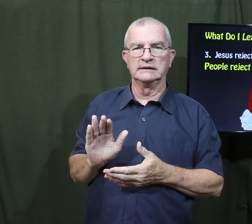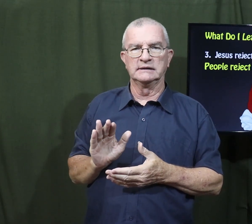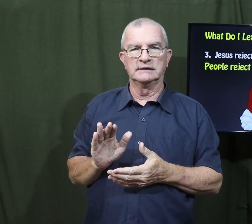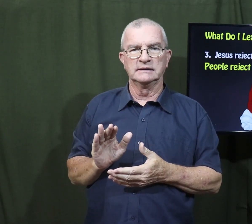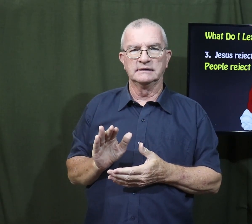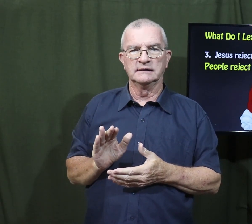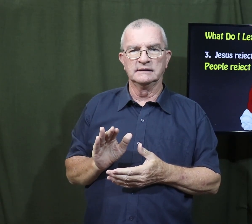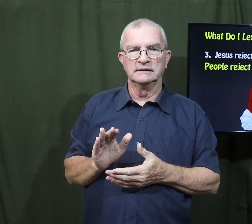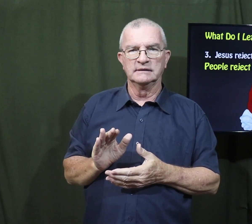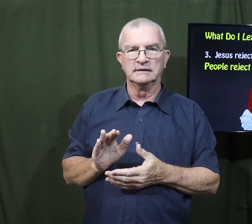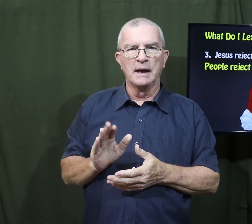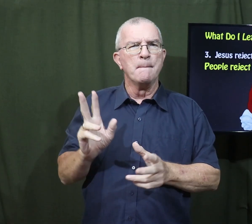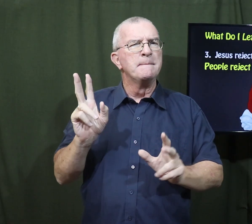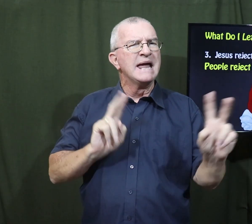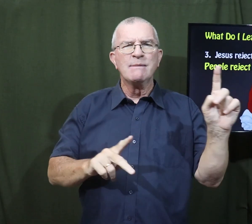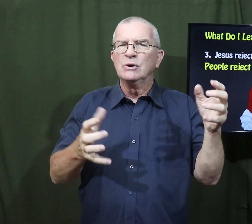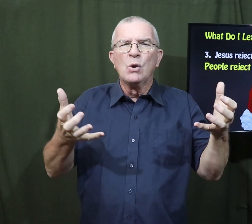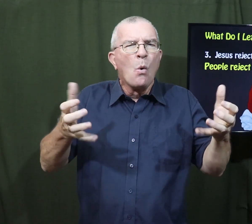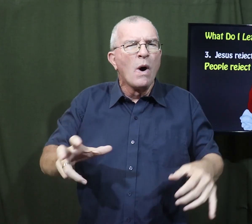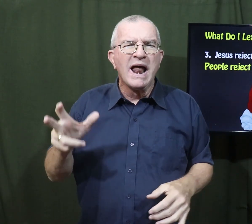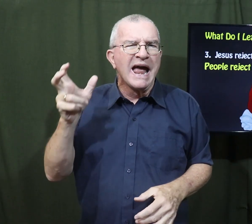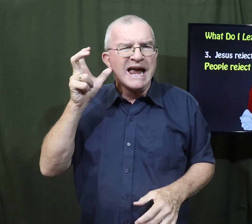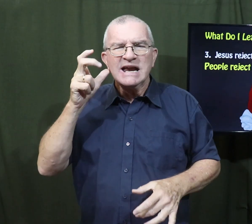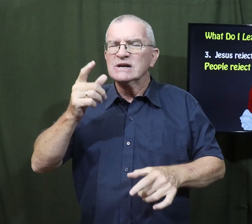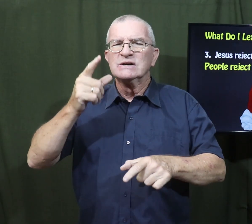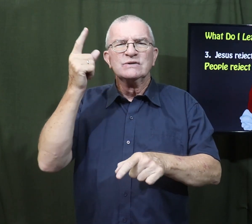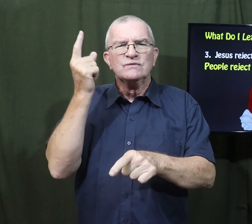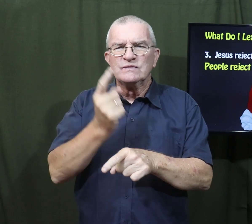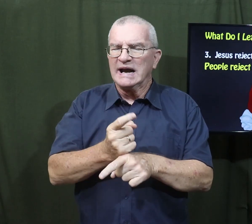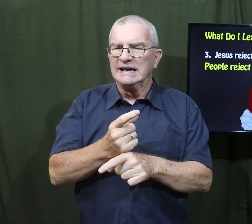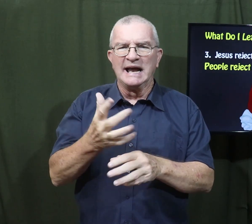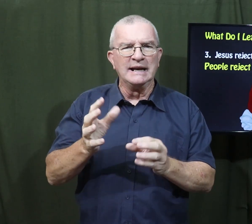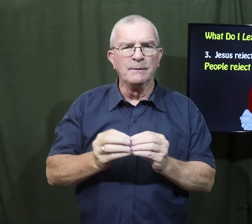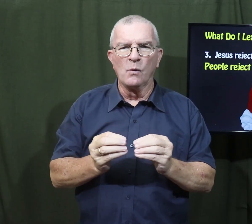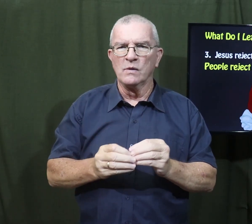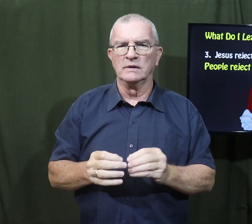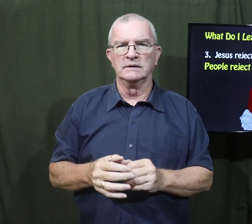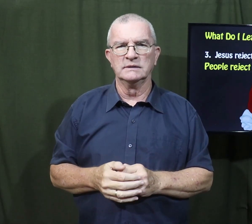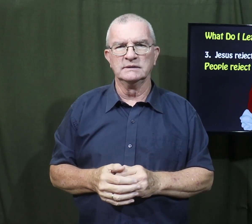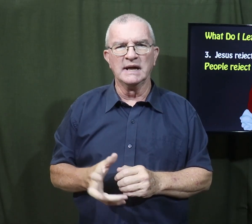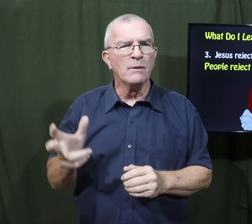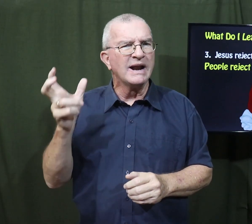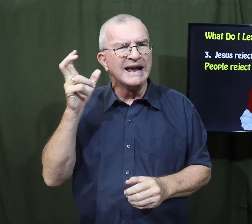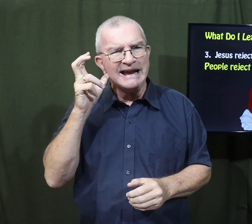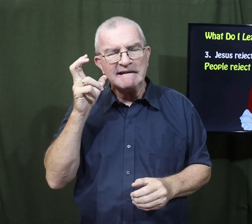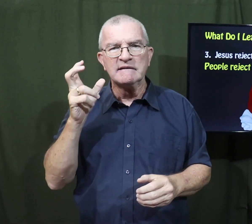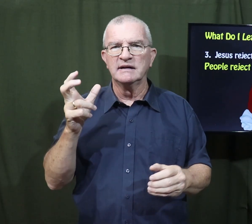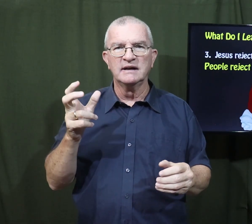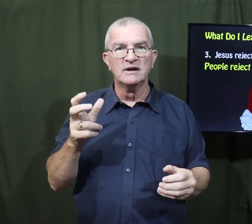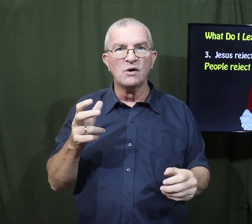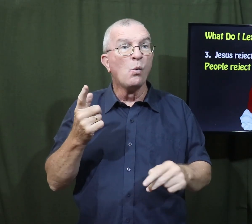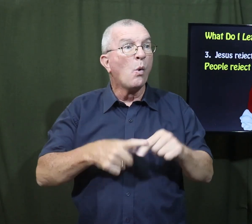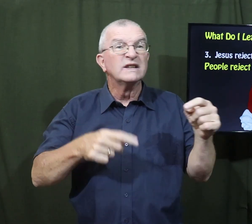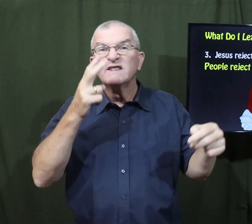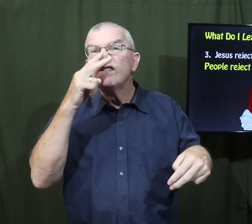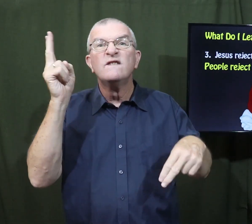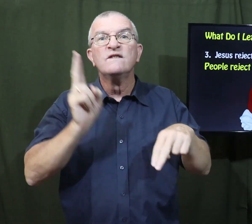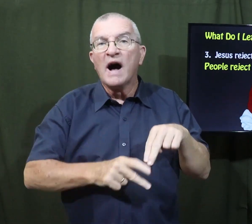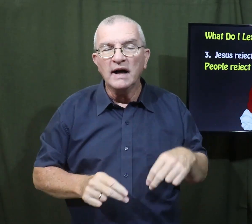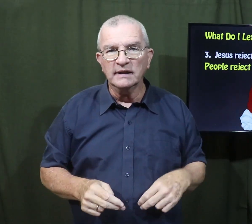And people will reject. They don't want to hear about right anymore. They don't want to hear. They only want